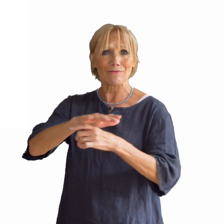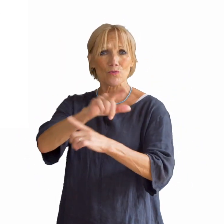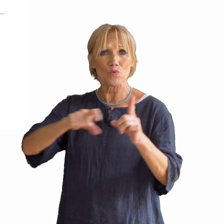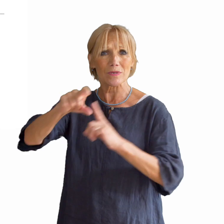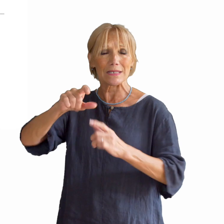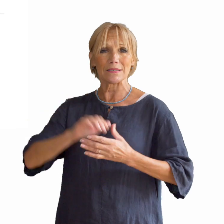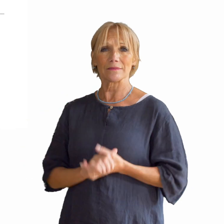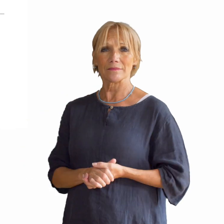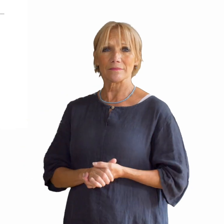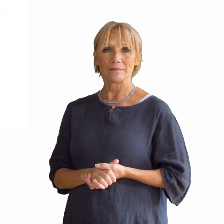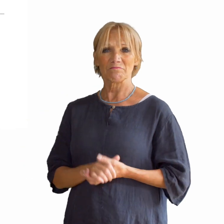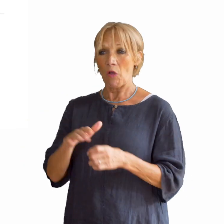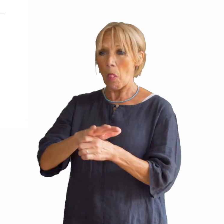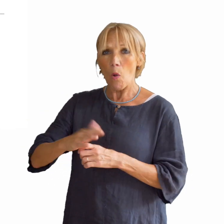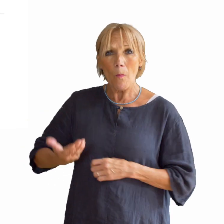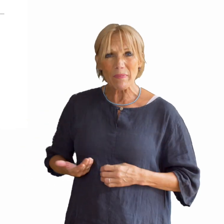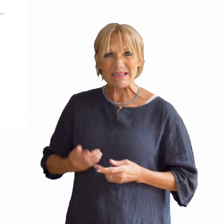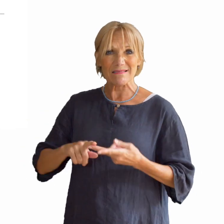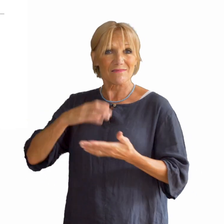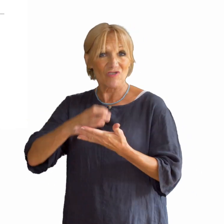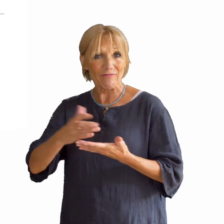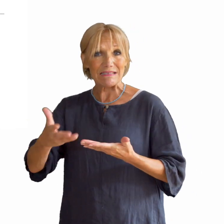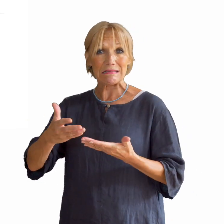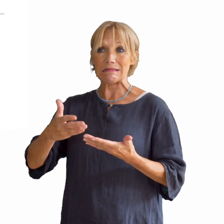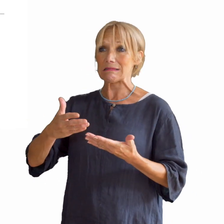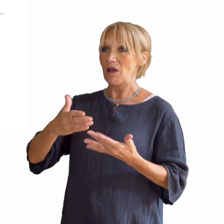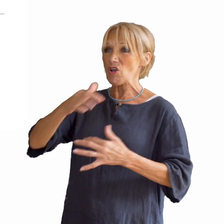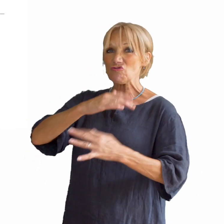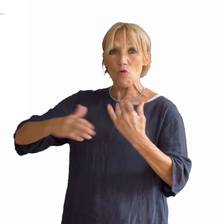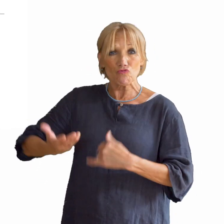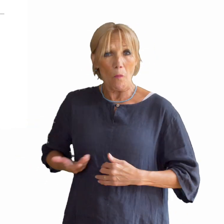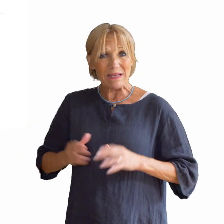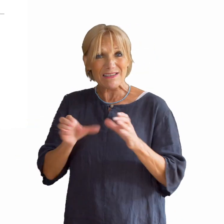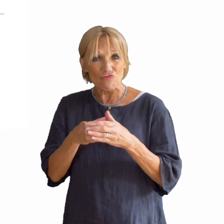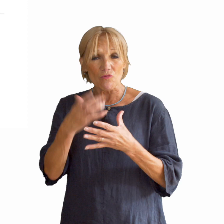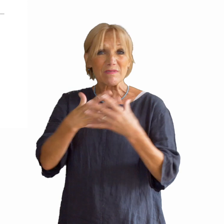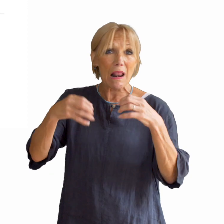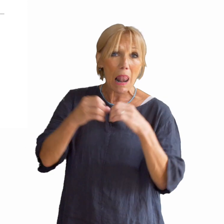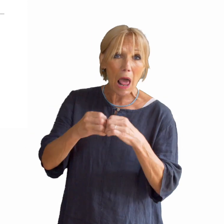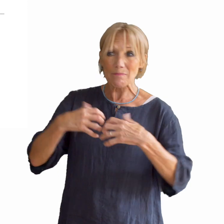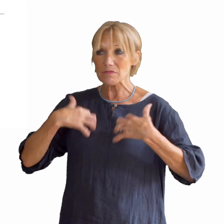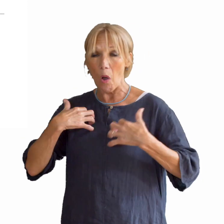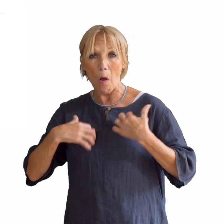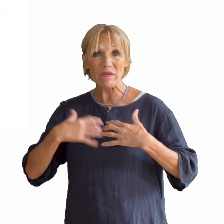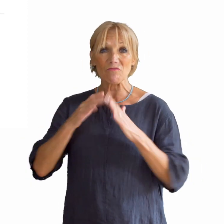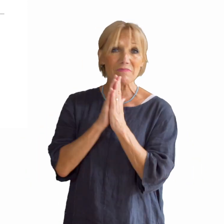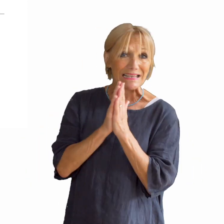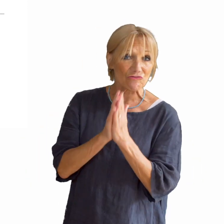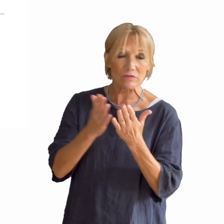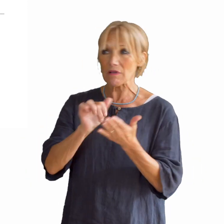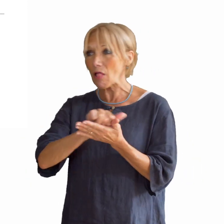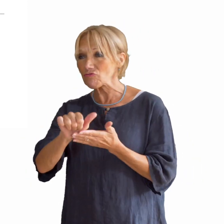Links can be forged with many areas of a local community. These include local businesses, charities and social enterprise